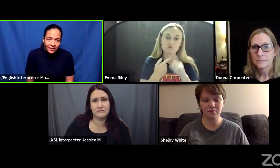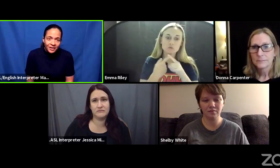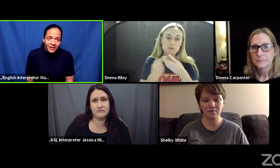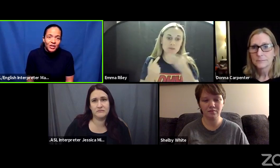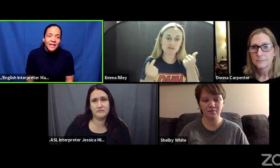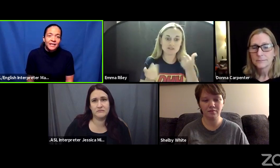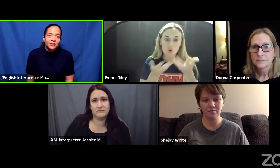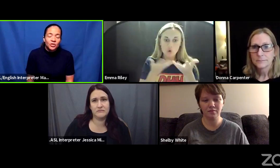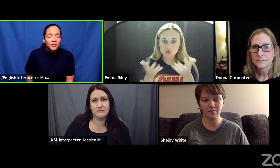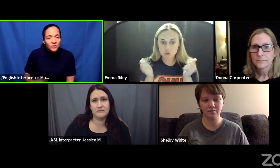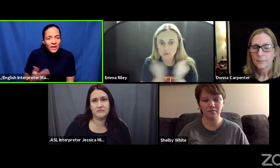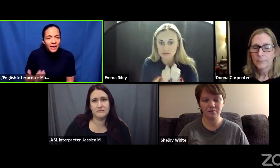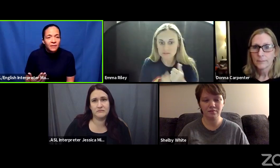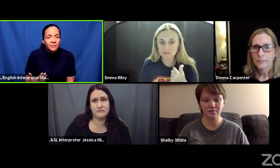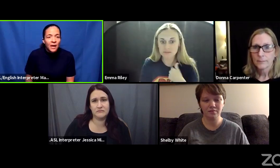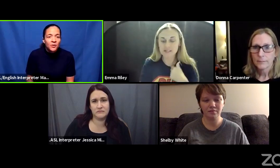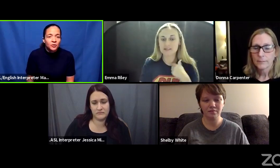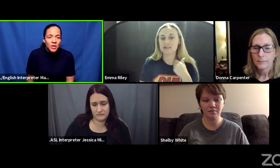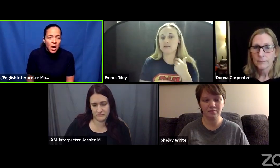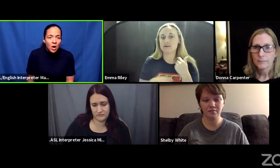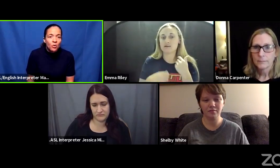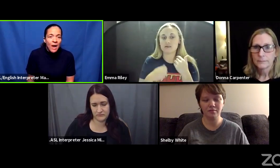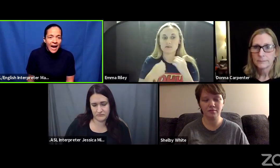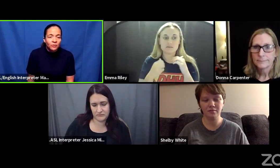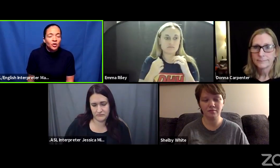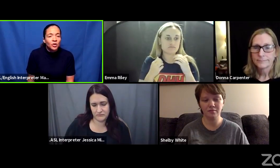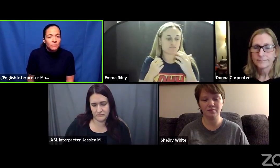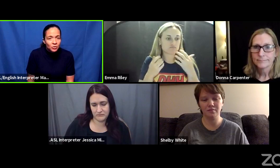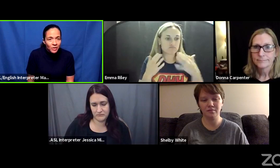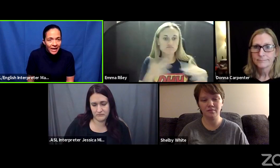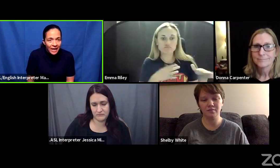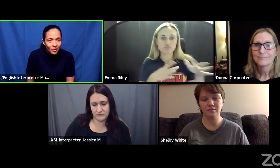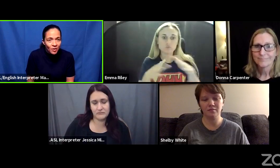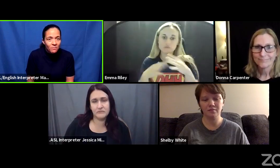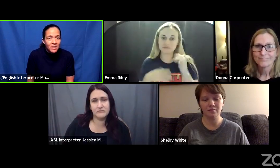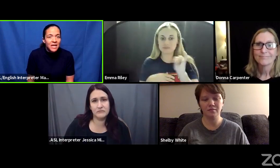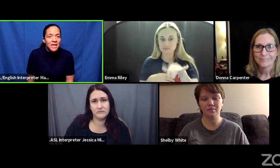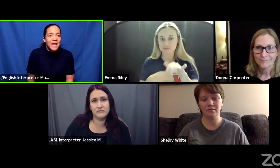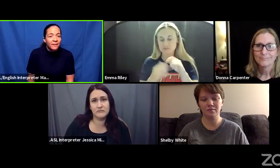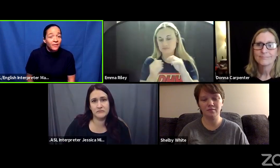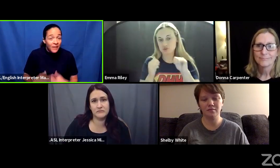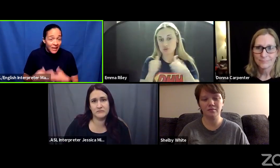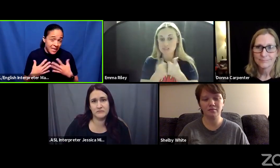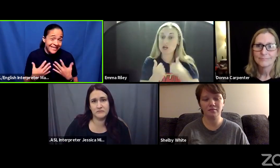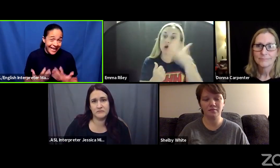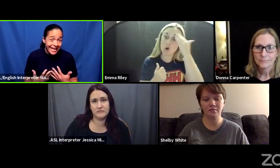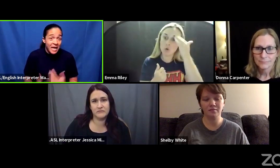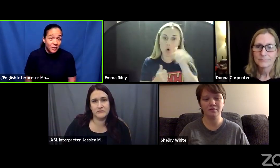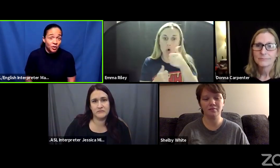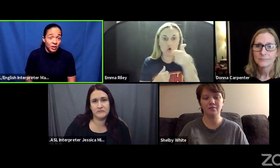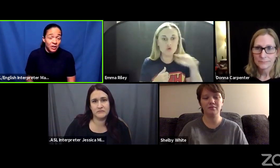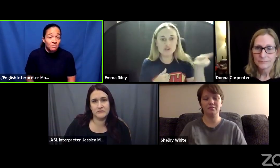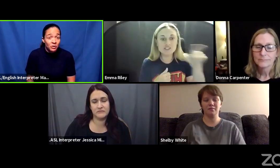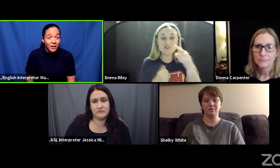Another challenge is just letting others know how to communicate with me and that they can actually